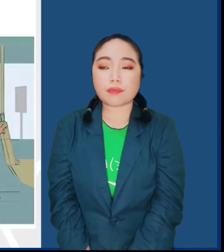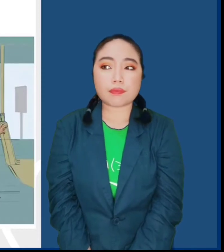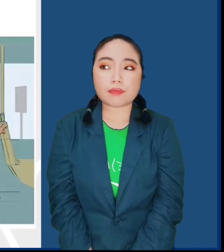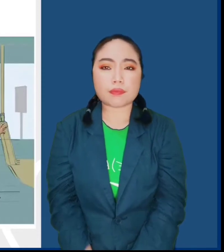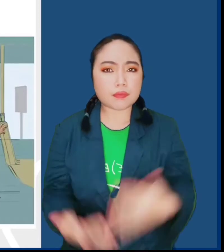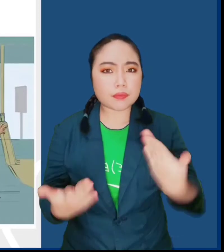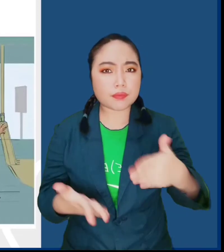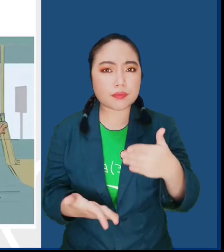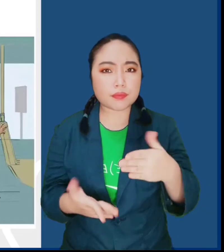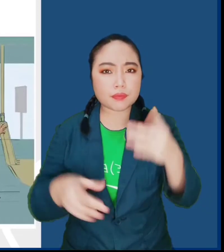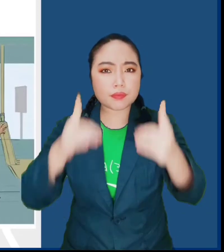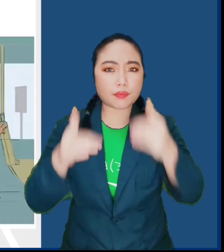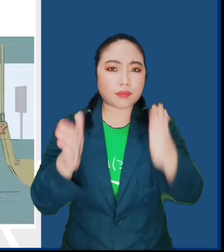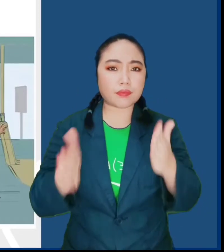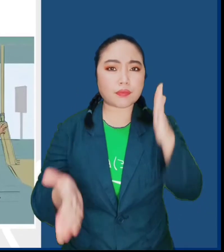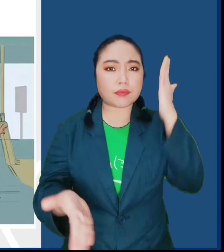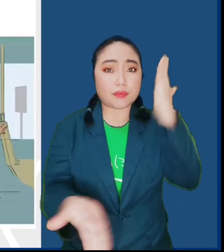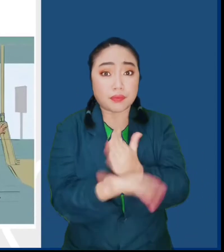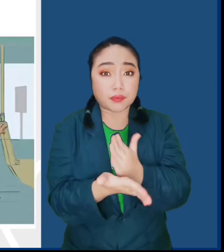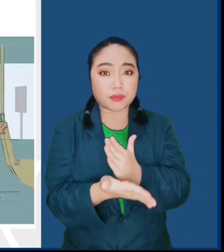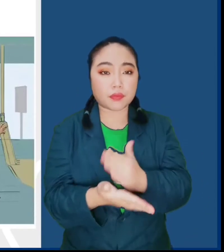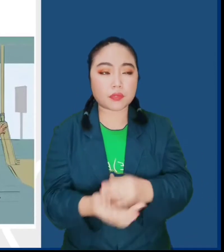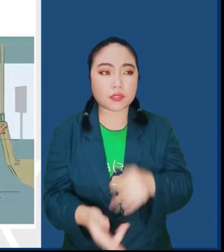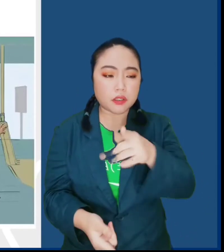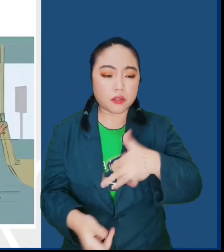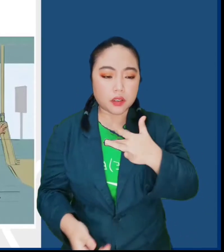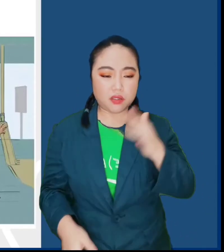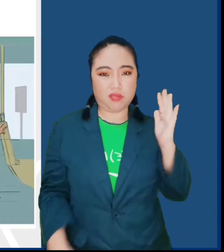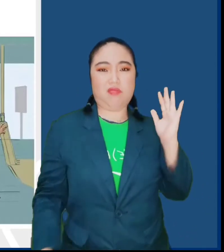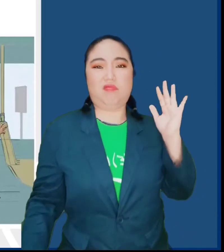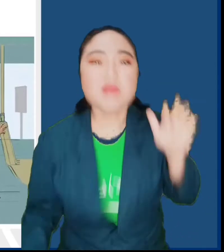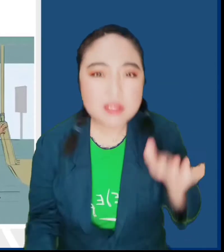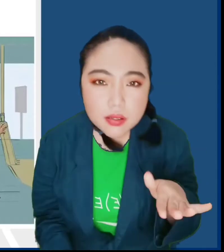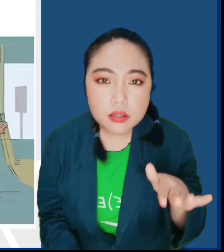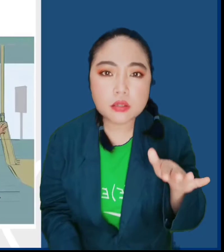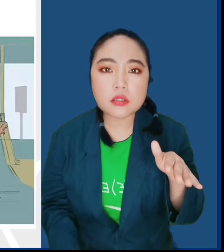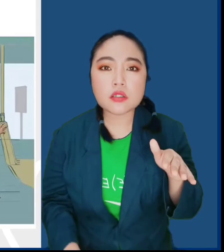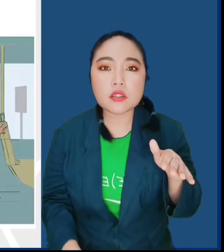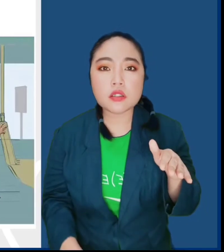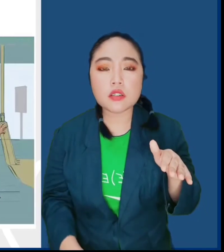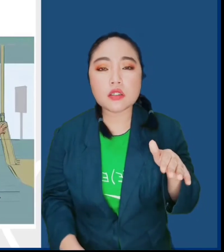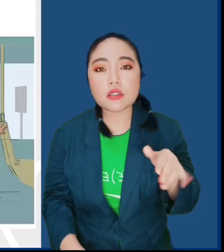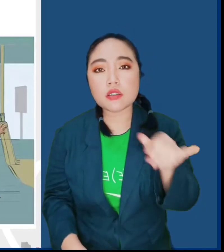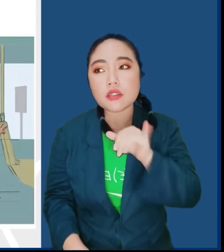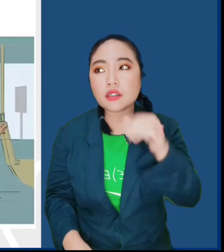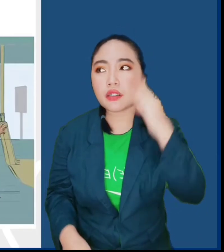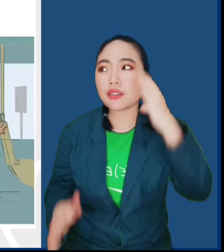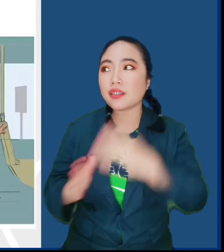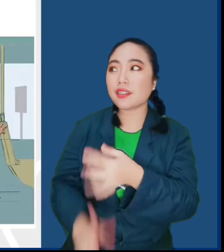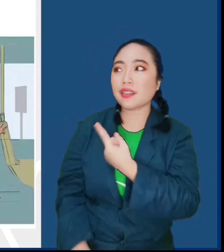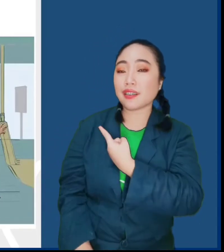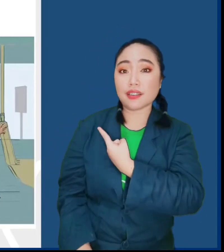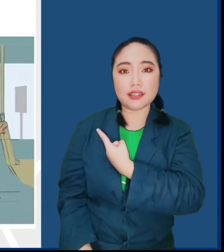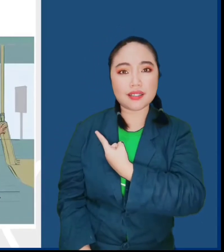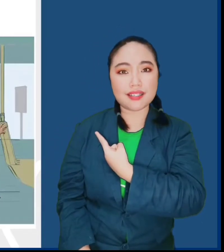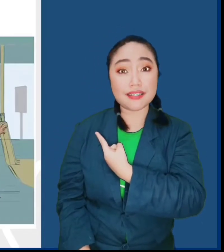And then the driver suddenly stops the bus and you will feel this, like that on the